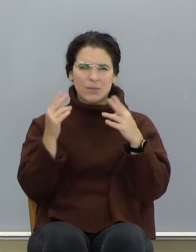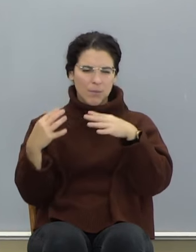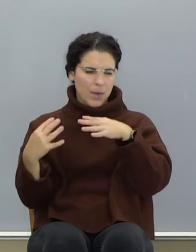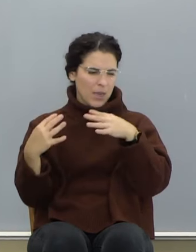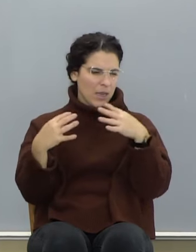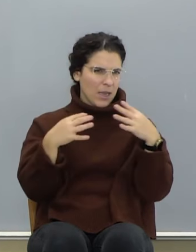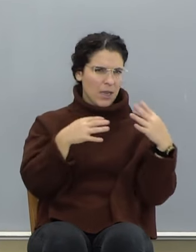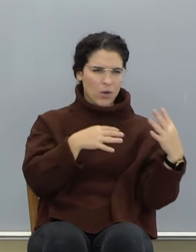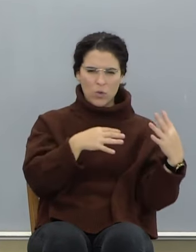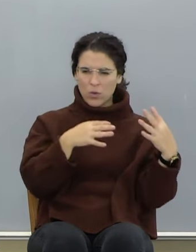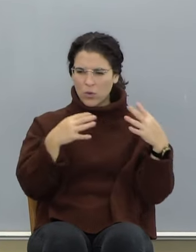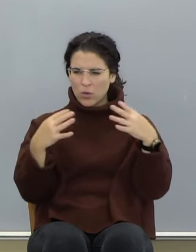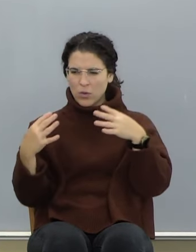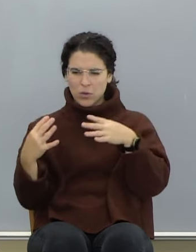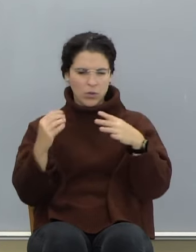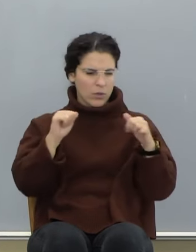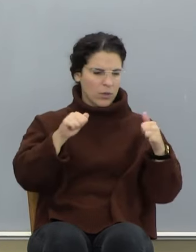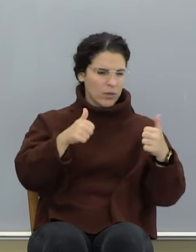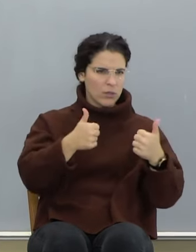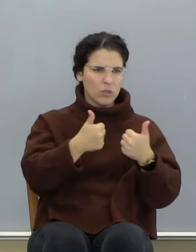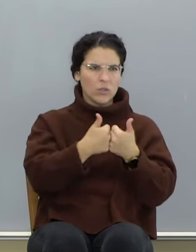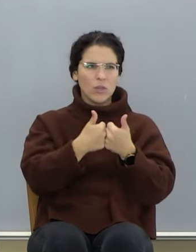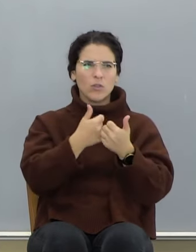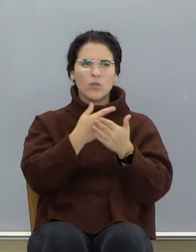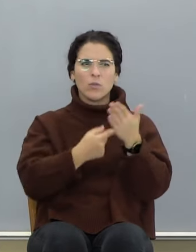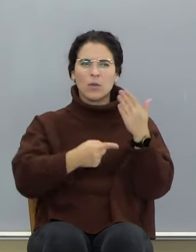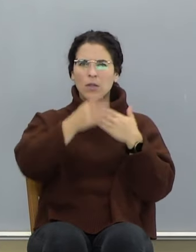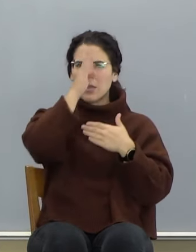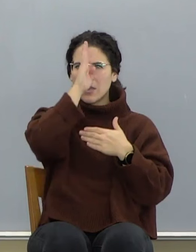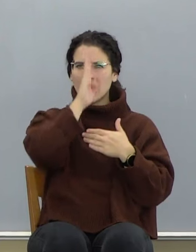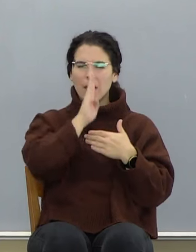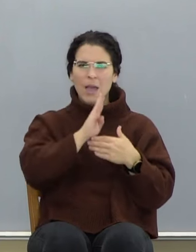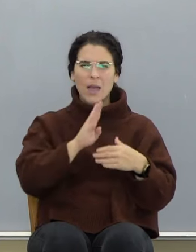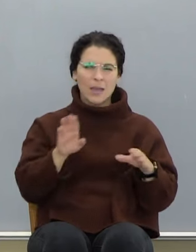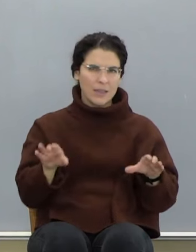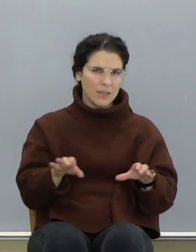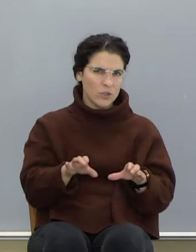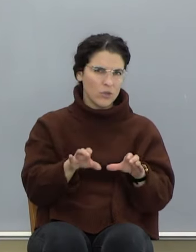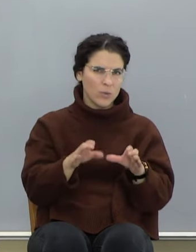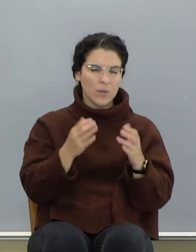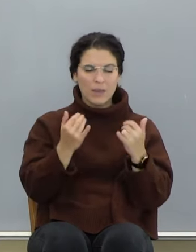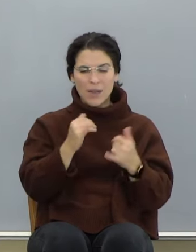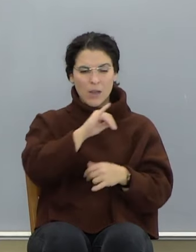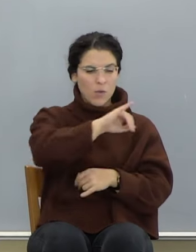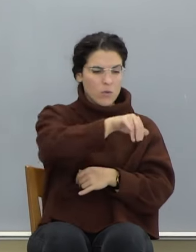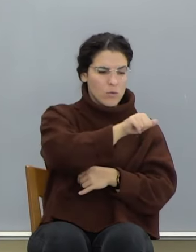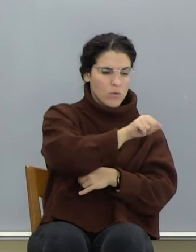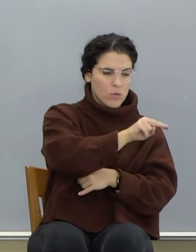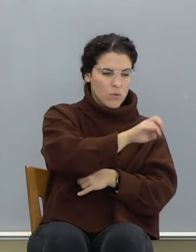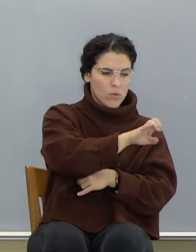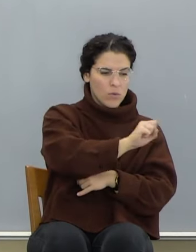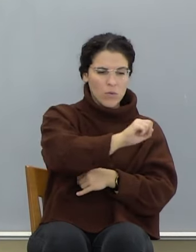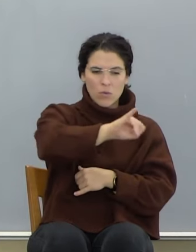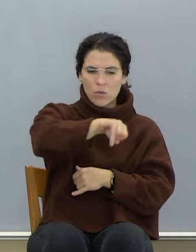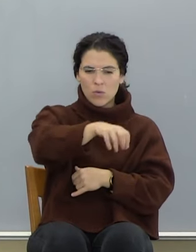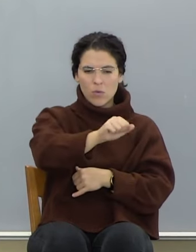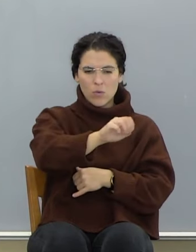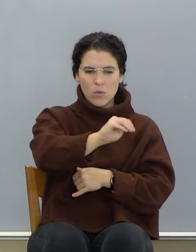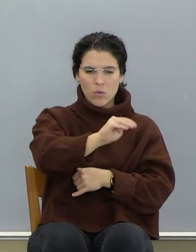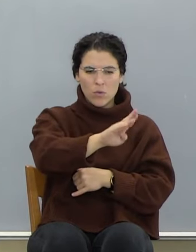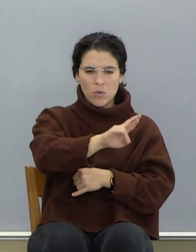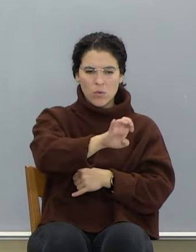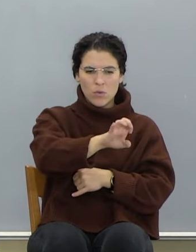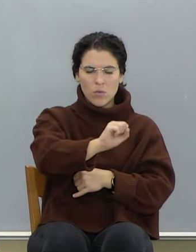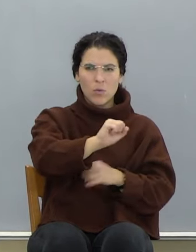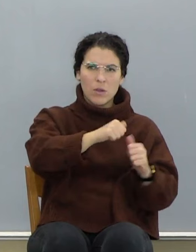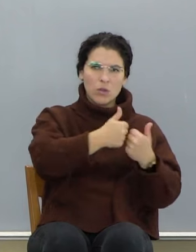battle that is challenging what God is doing. Now, Jannes and Jambres is going to challenge what God